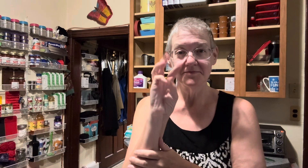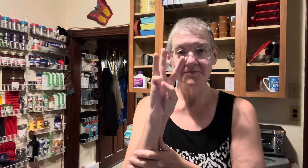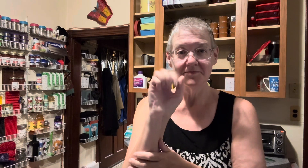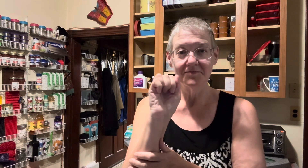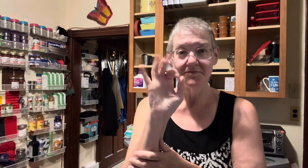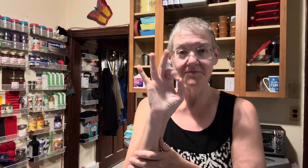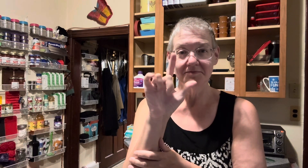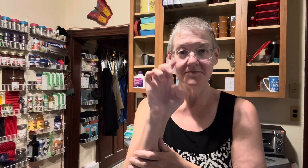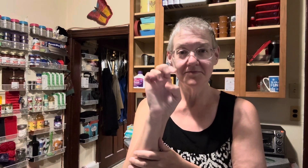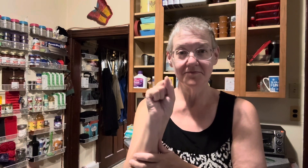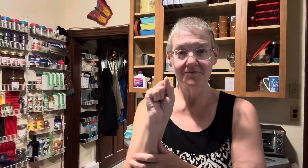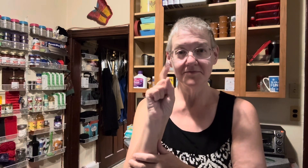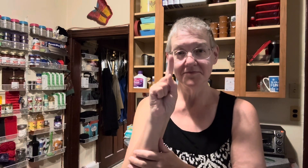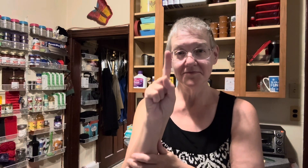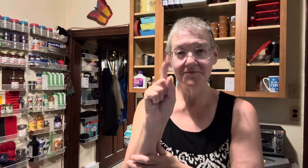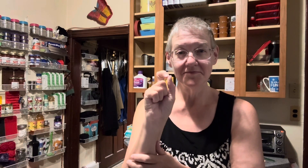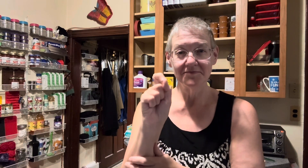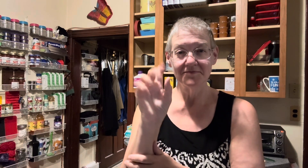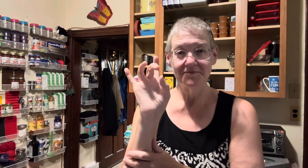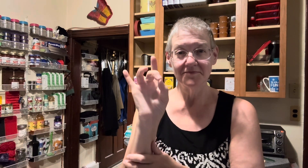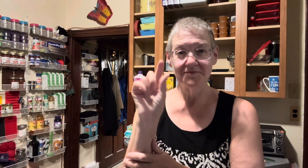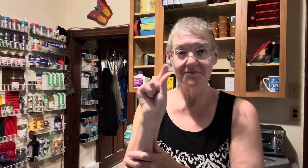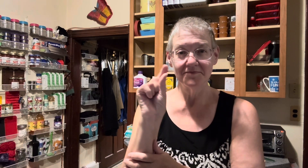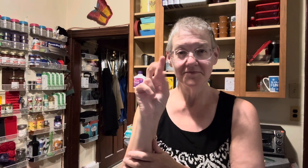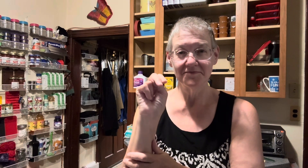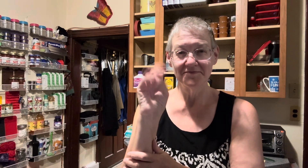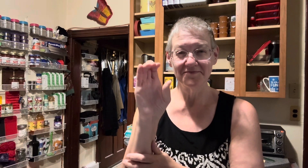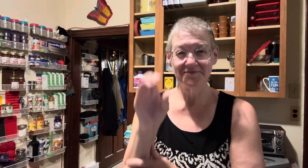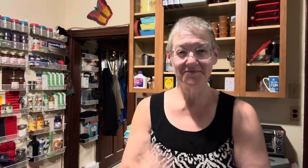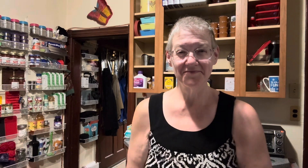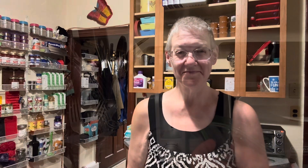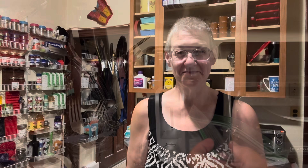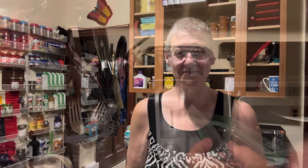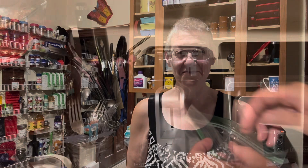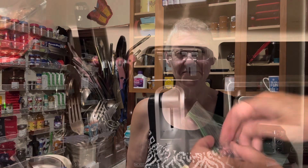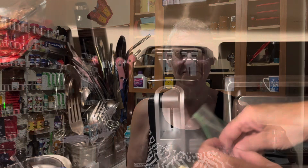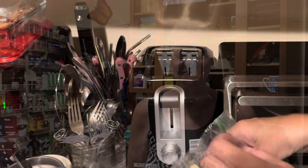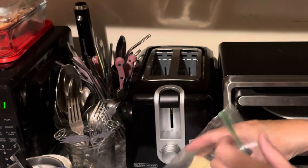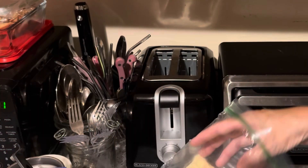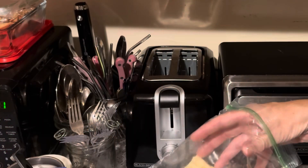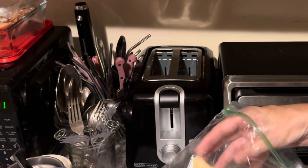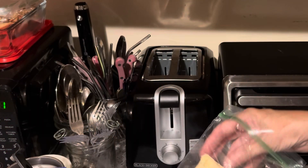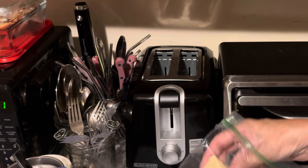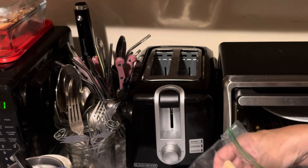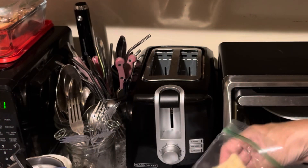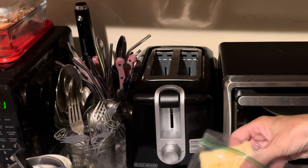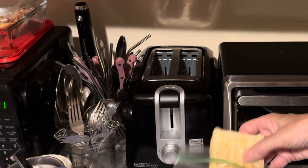so that means a keto waffle, 1.8 grams of net carbs.